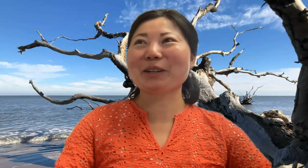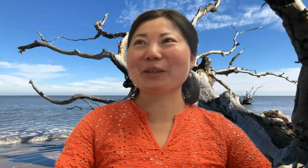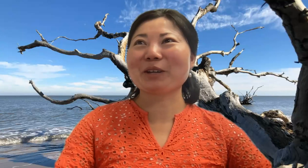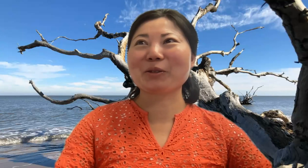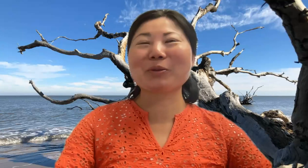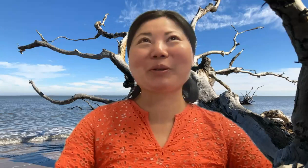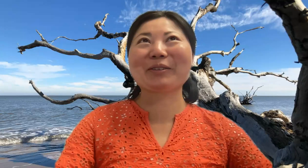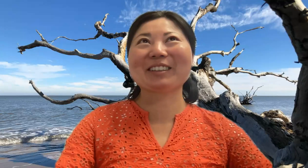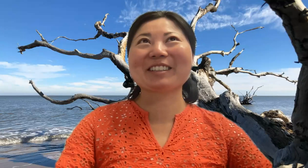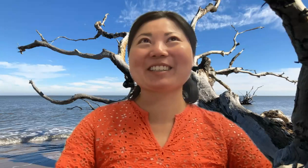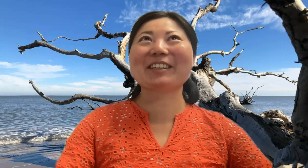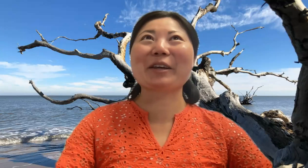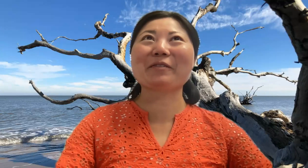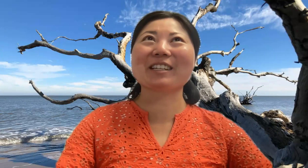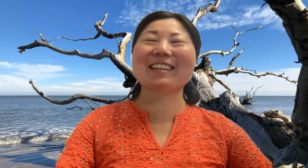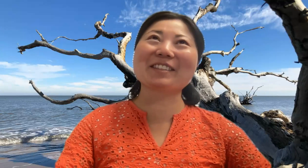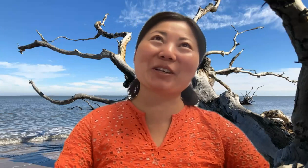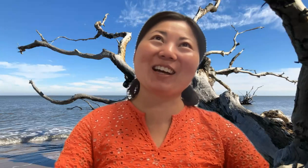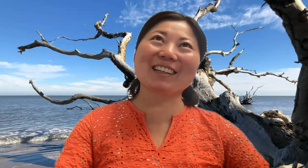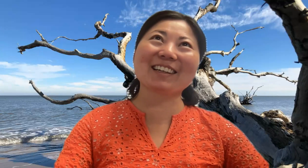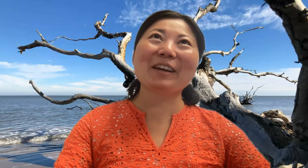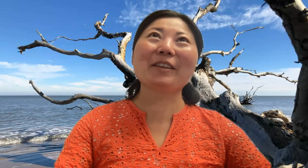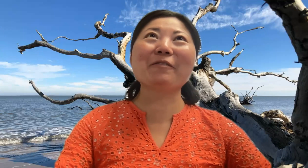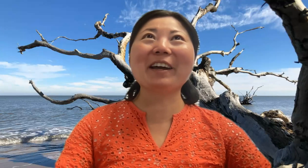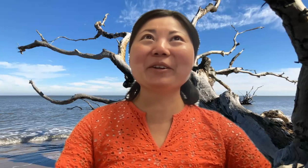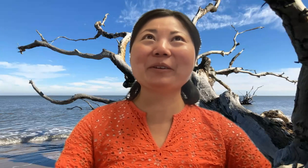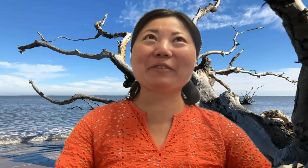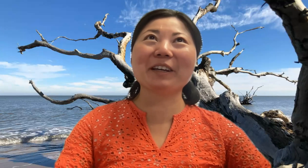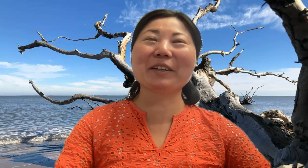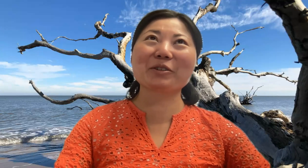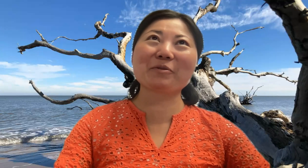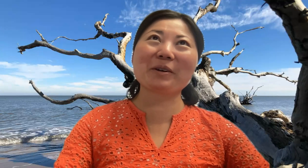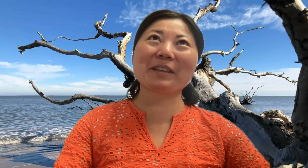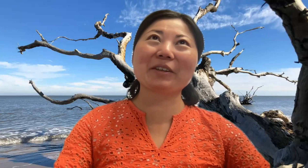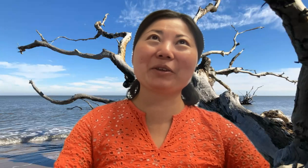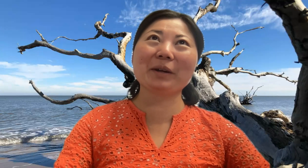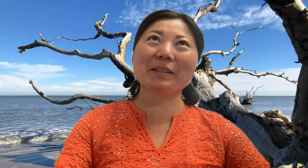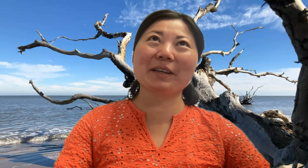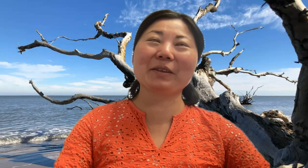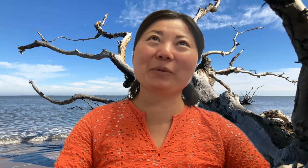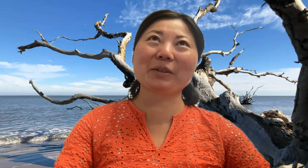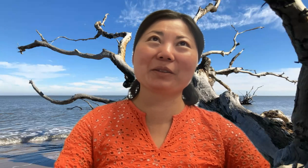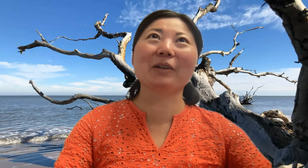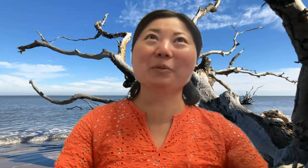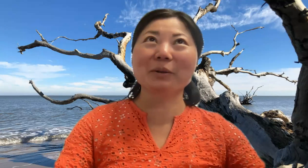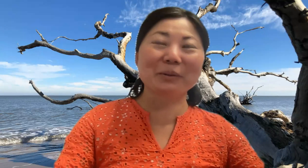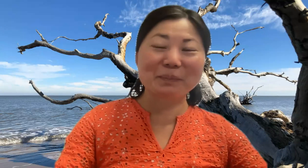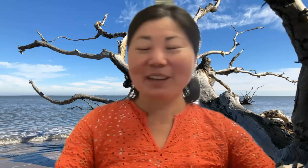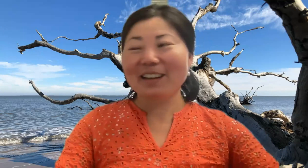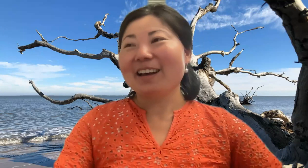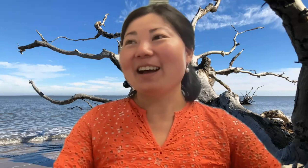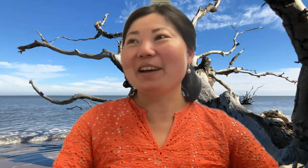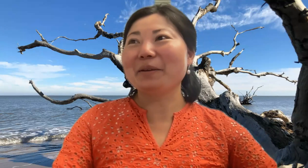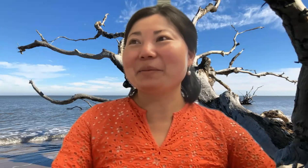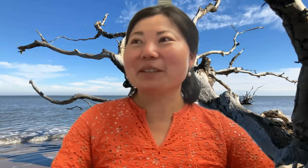today to welcome Dr. Zuoyue Wang to give today's talk, the final event for the US and the World Global